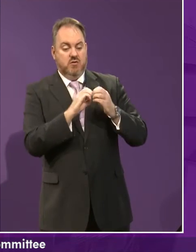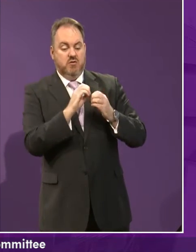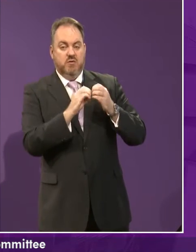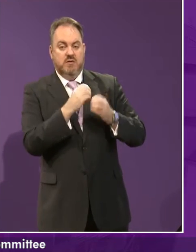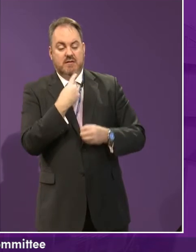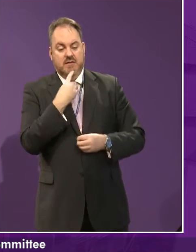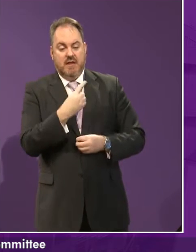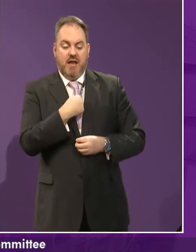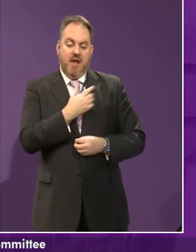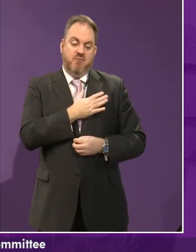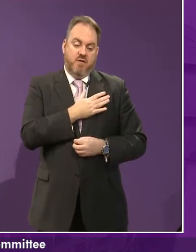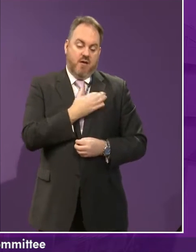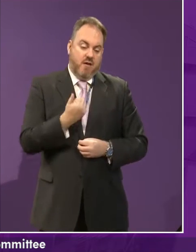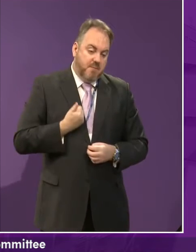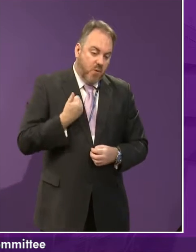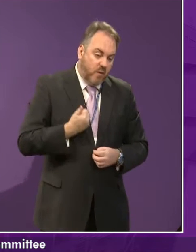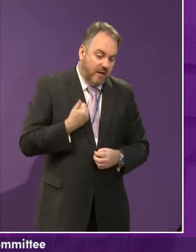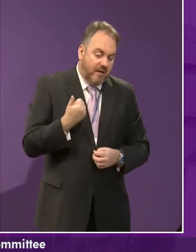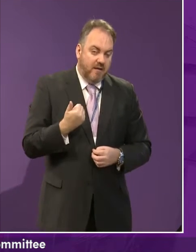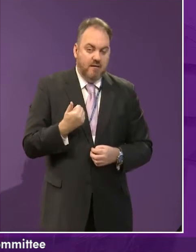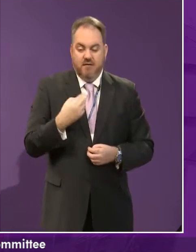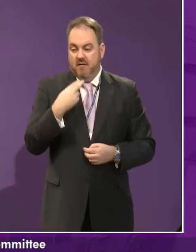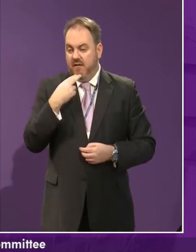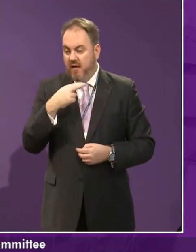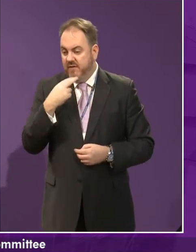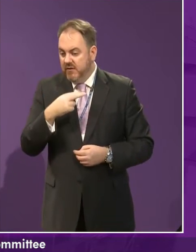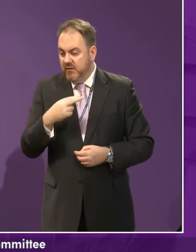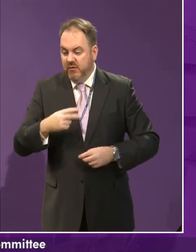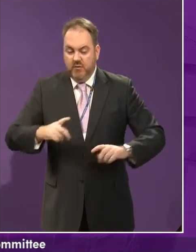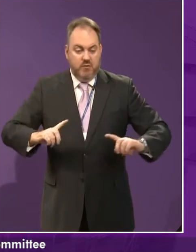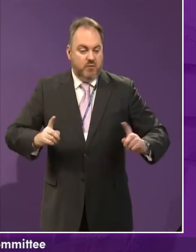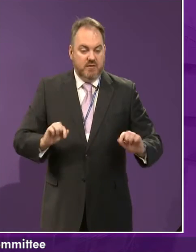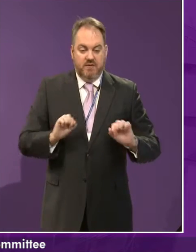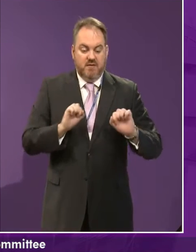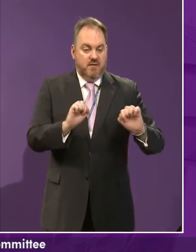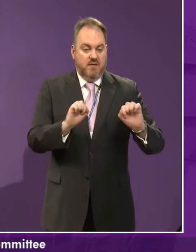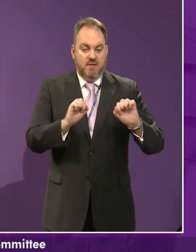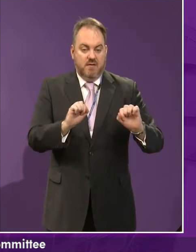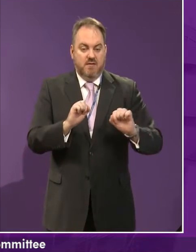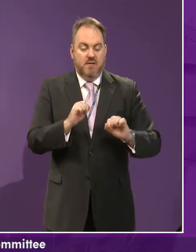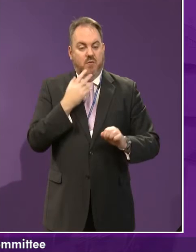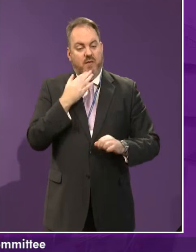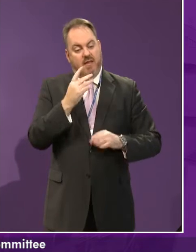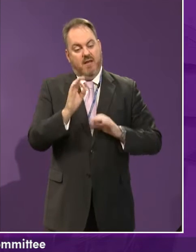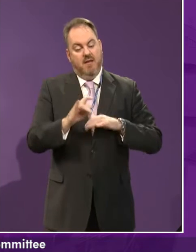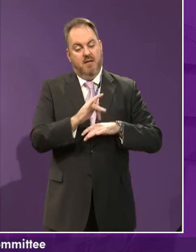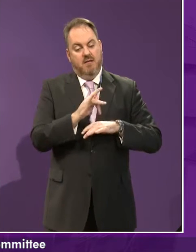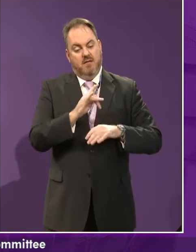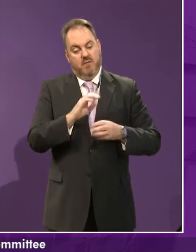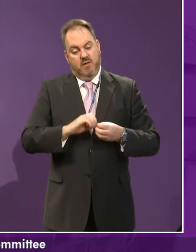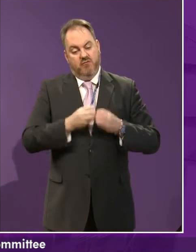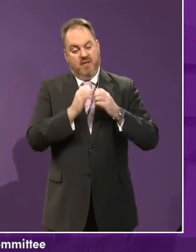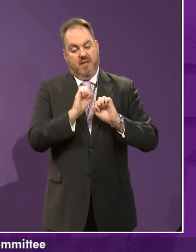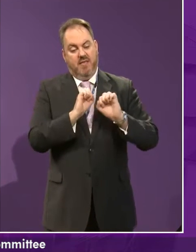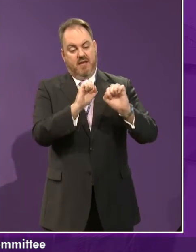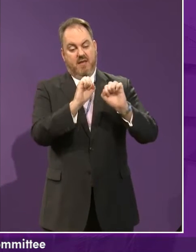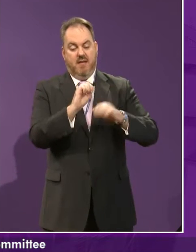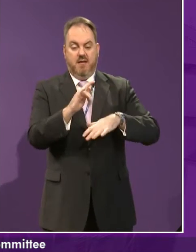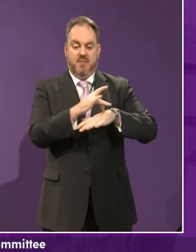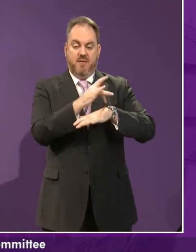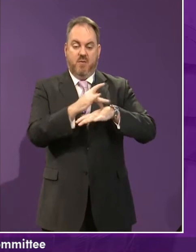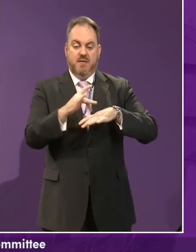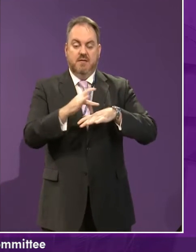particular time of day that suits them better for a performance, which is very helpful for students with